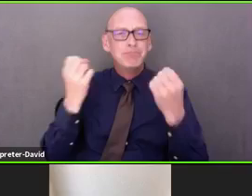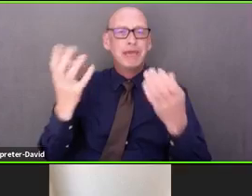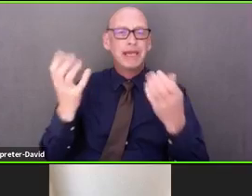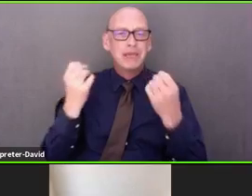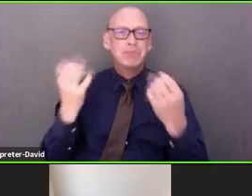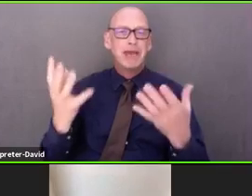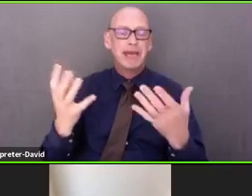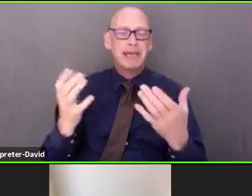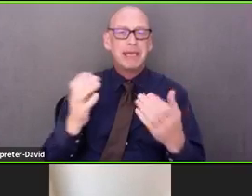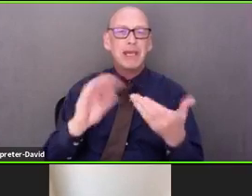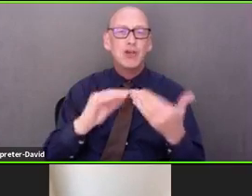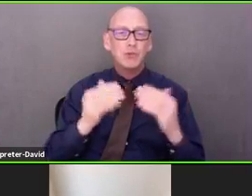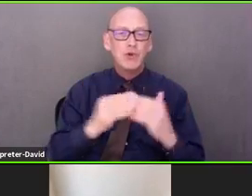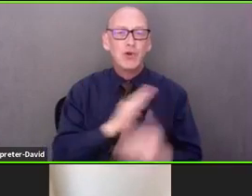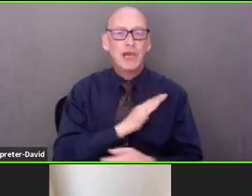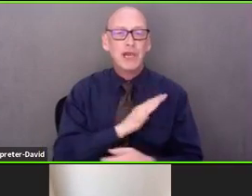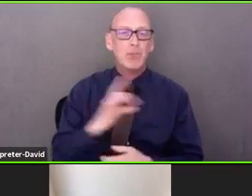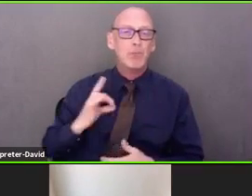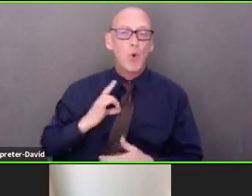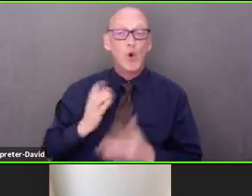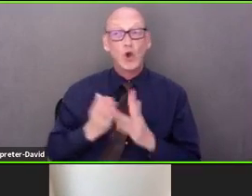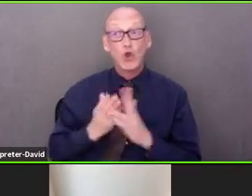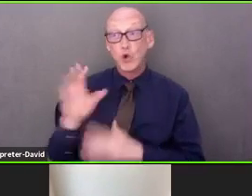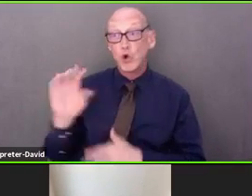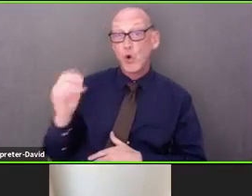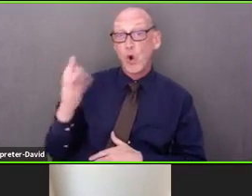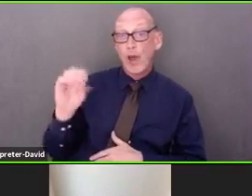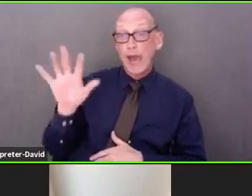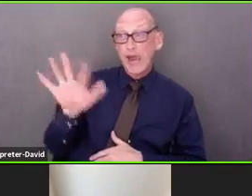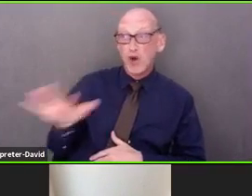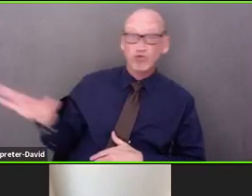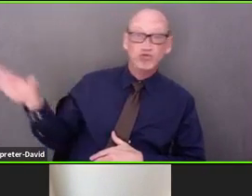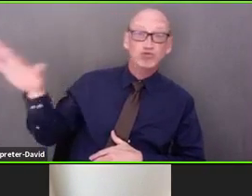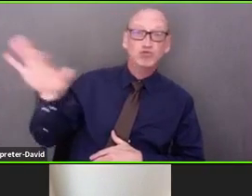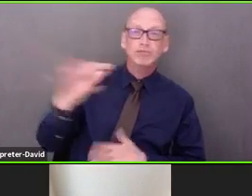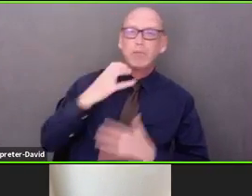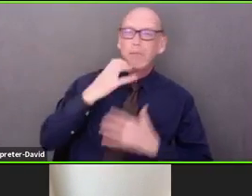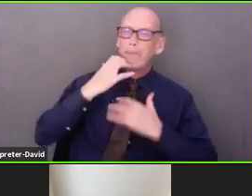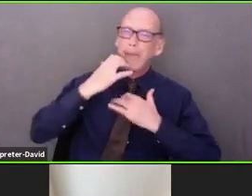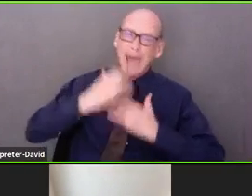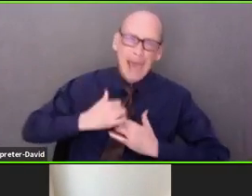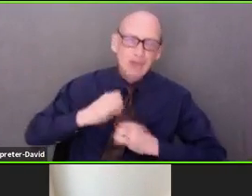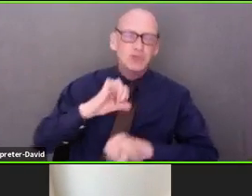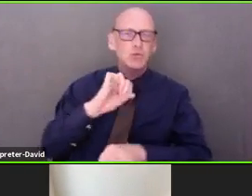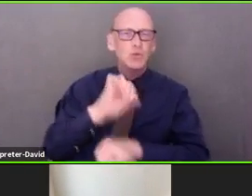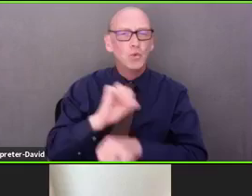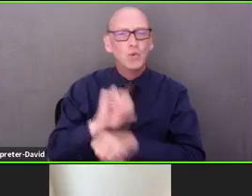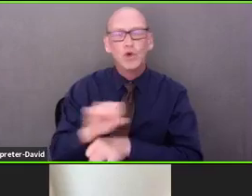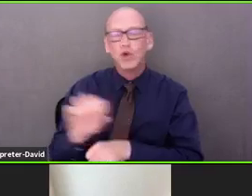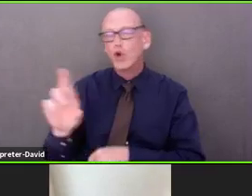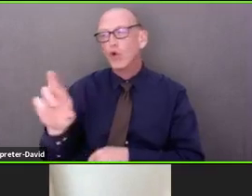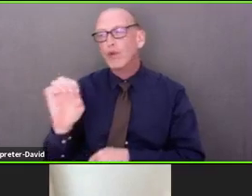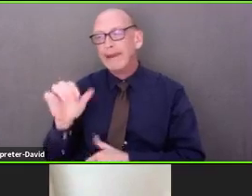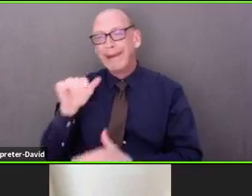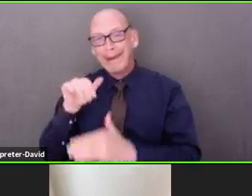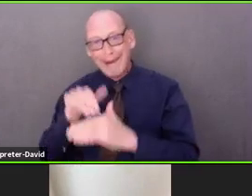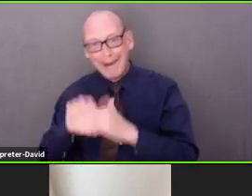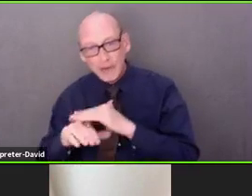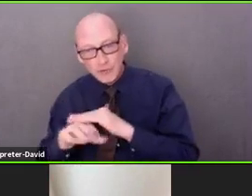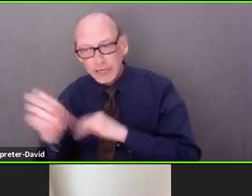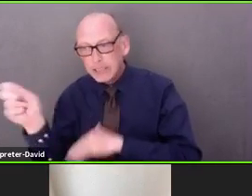numerous community boards throughout the state of Ohio. Karen has a passion to work in the field of reentry and helping